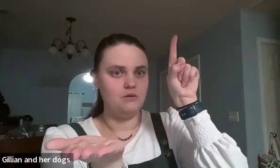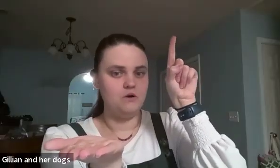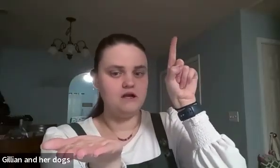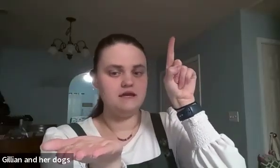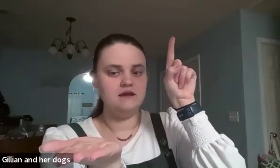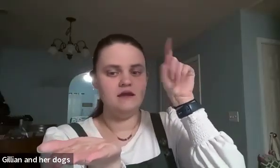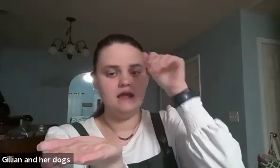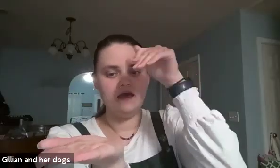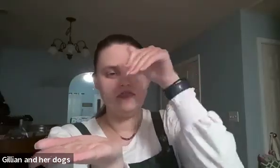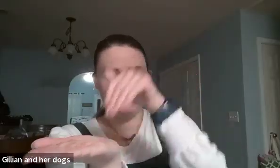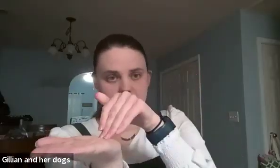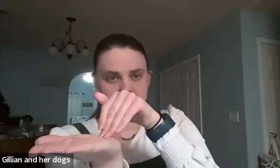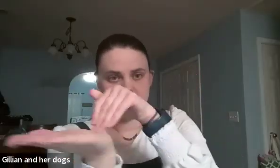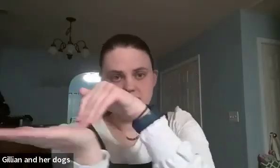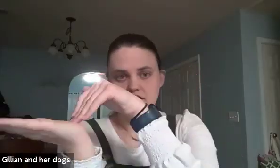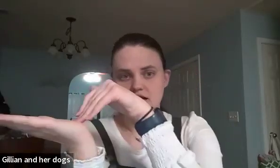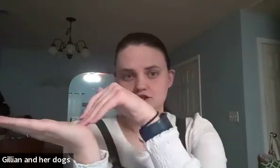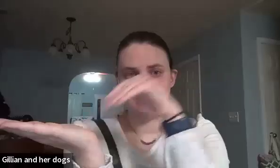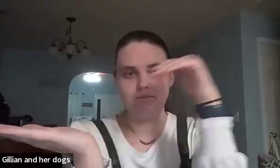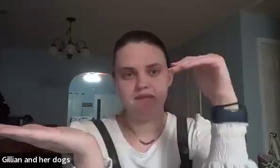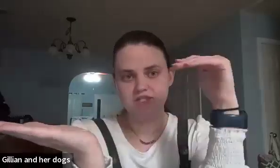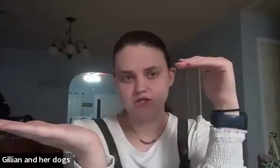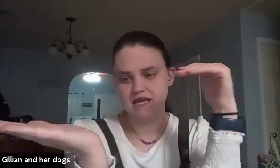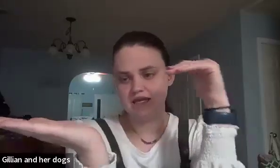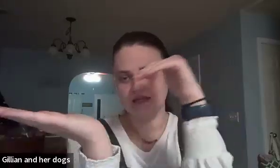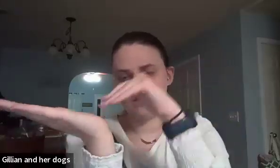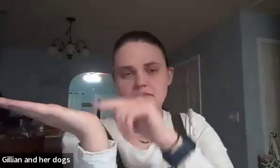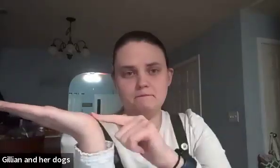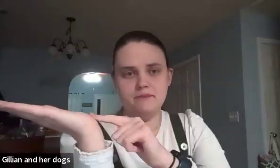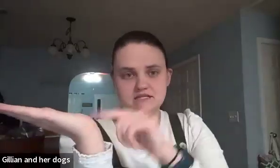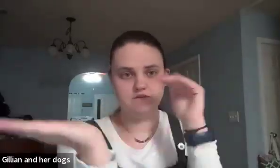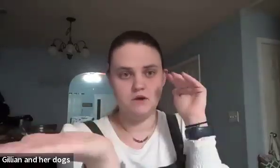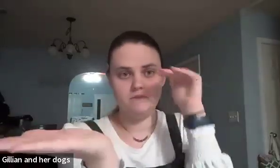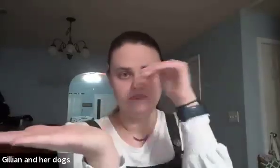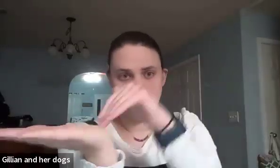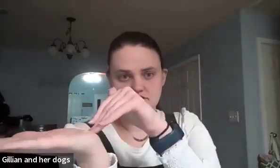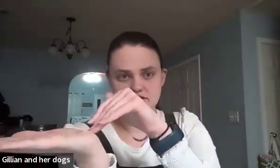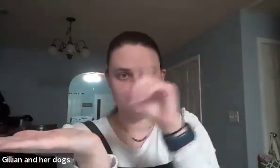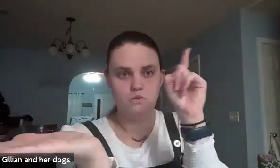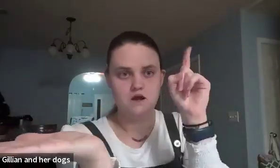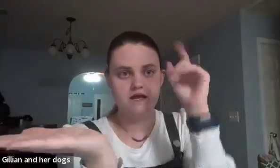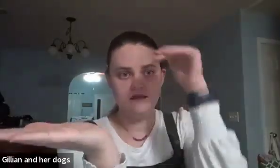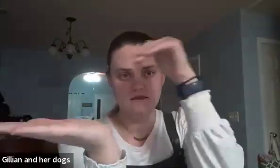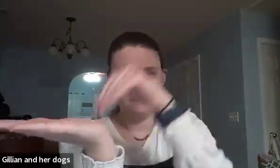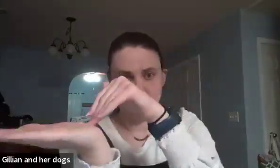go 1,000. And you're going to bend your hand and go at the base of your palm. 1,000. So